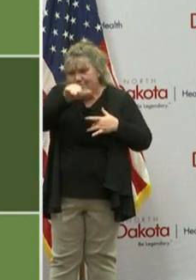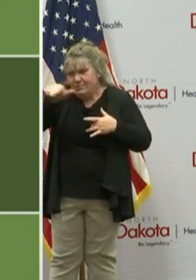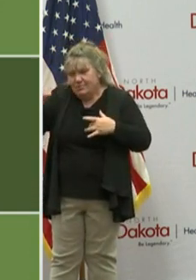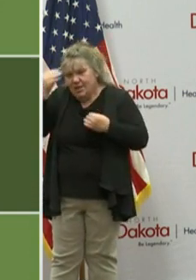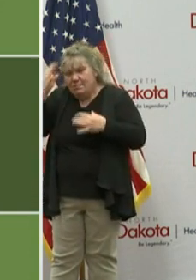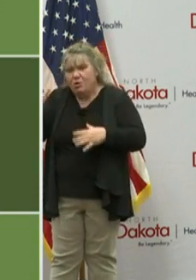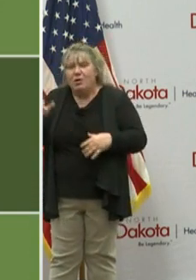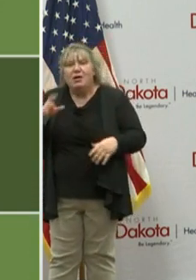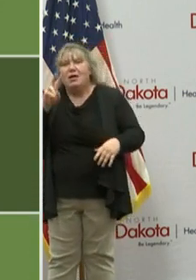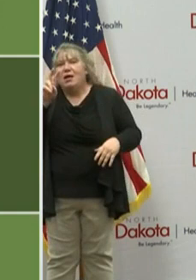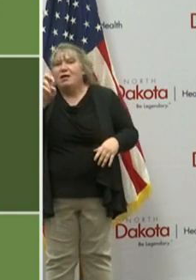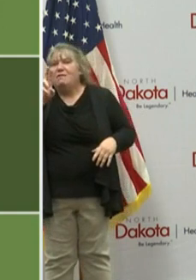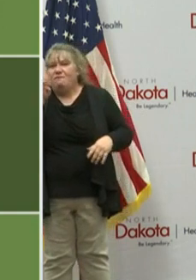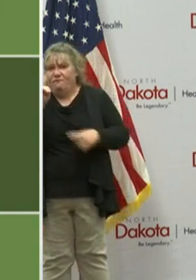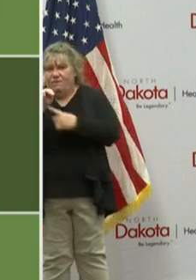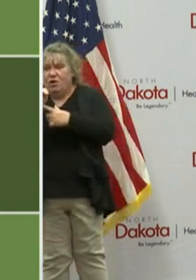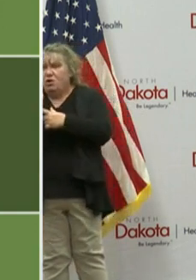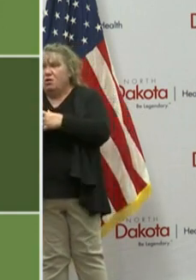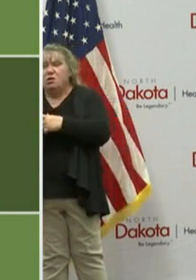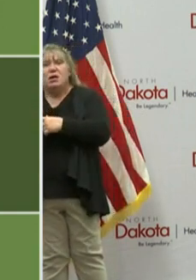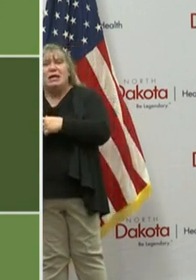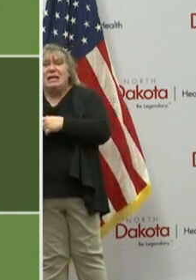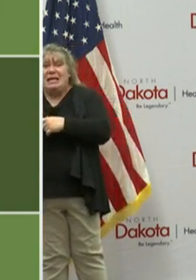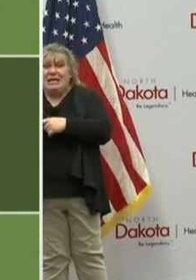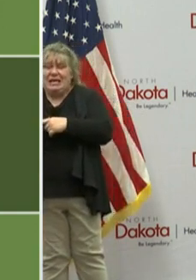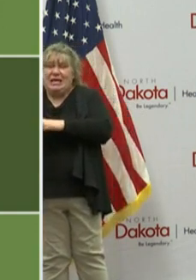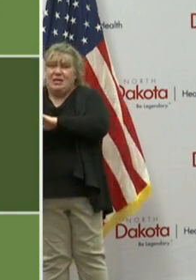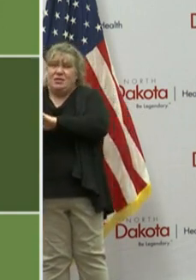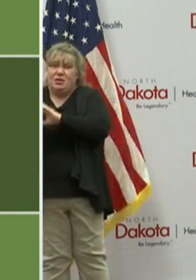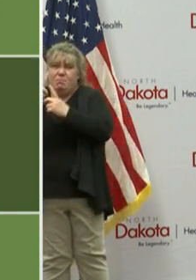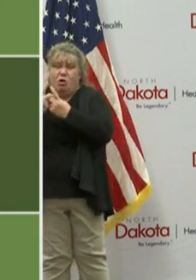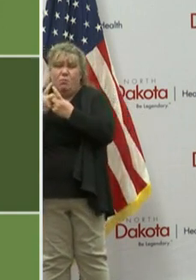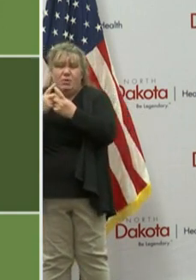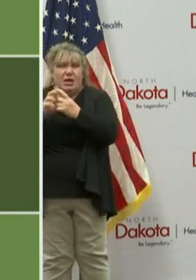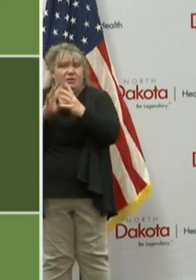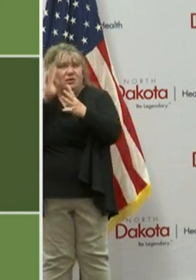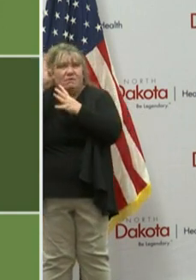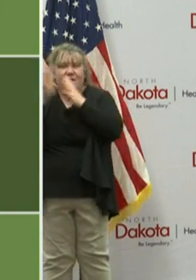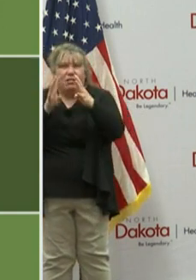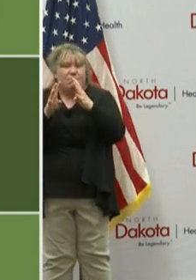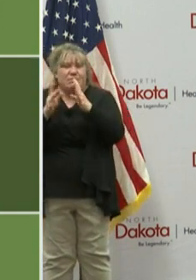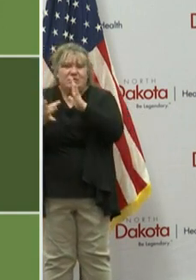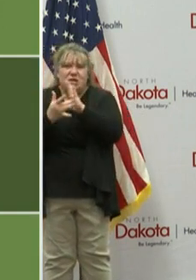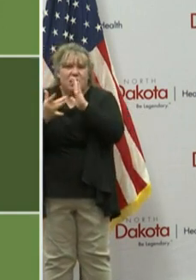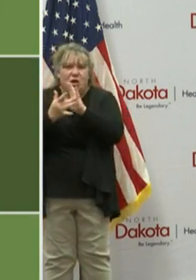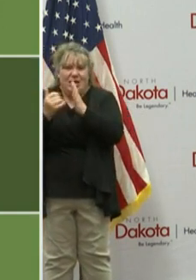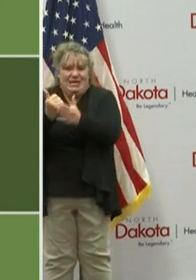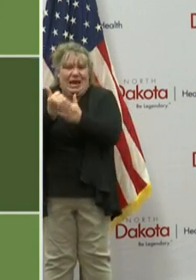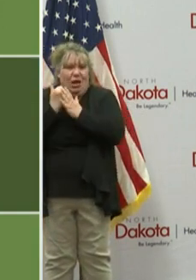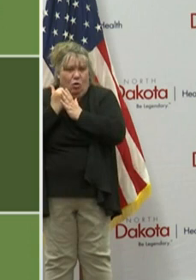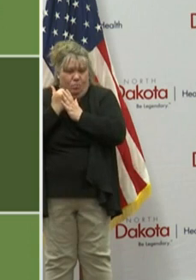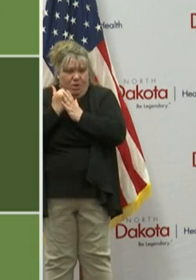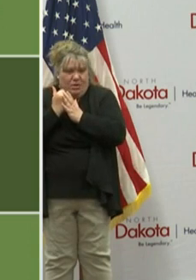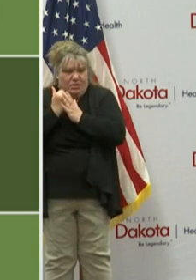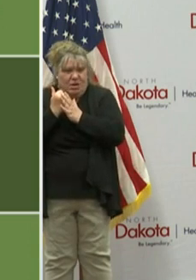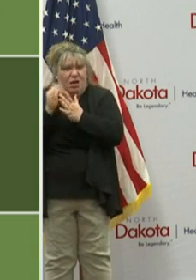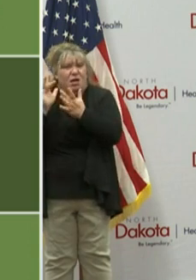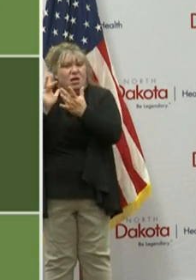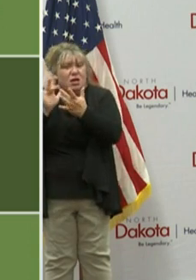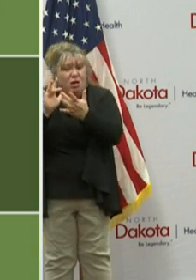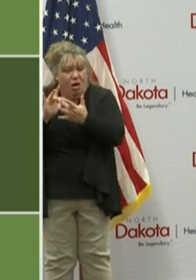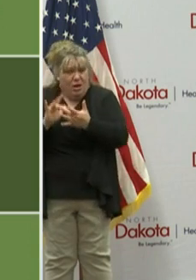going to just say game-changing technology that allows us to take on that kind of capacity and then do what we need to do with the